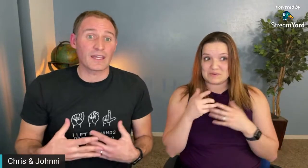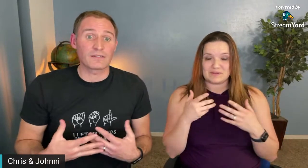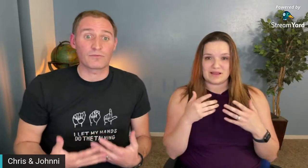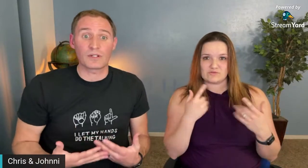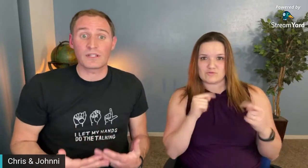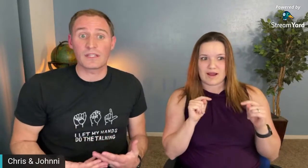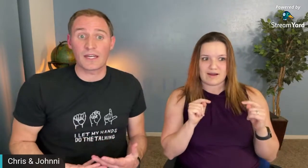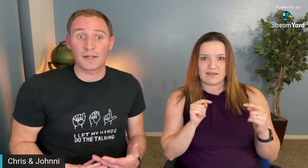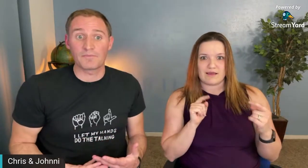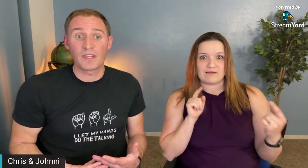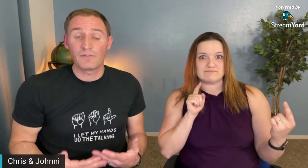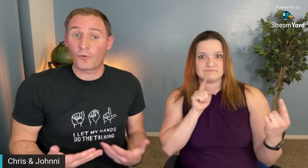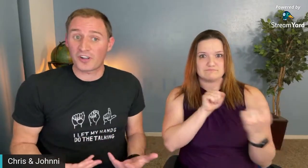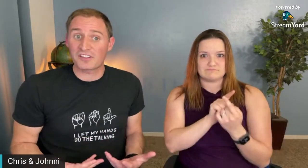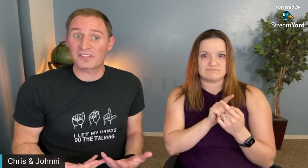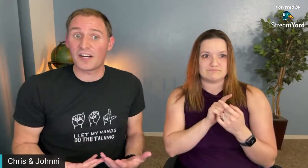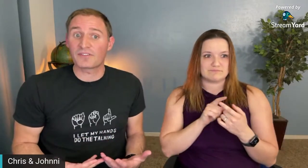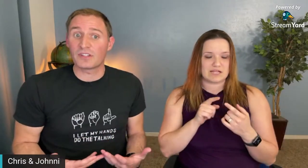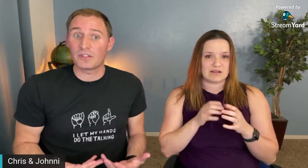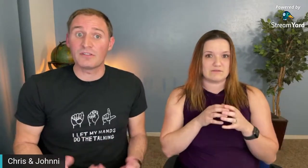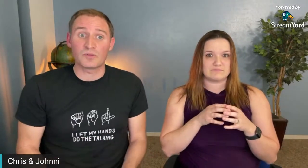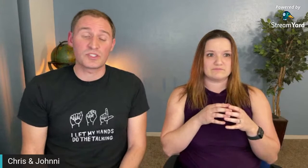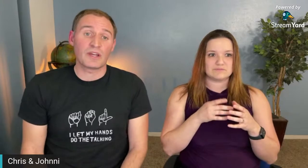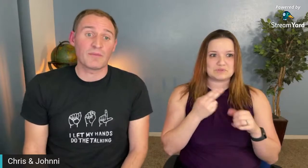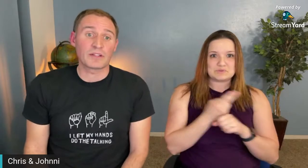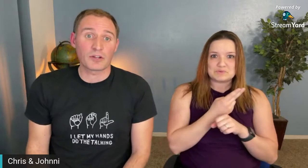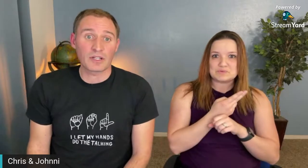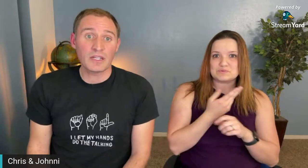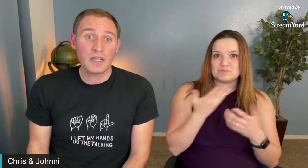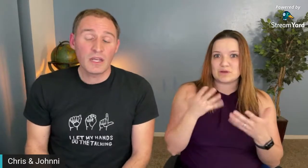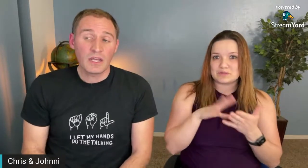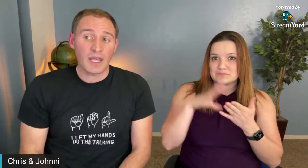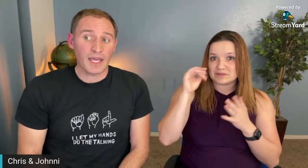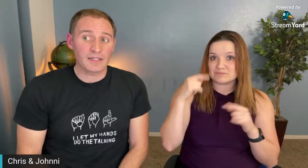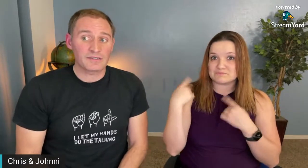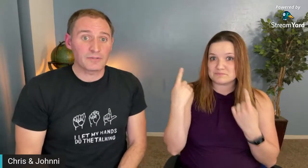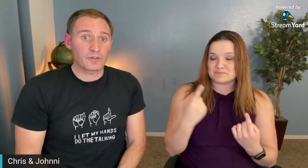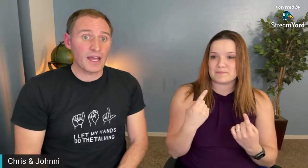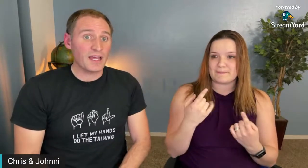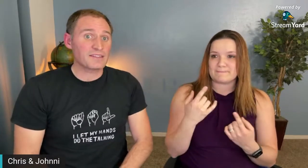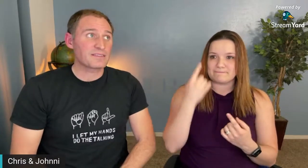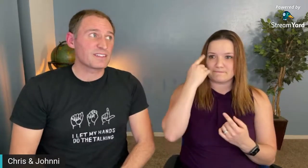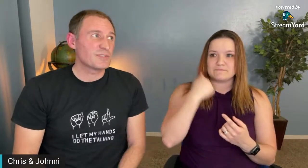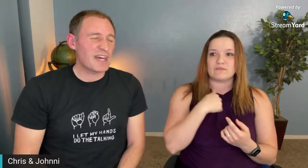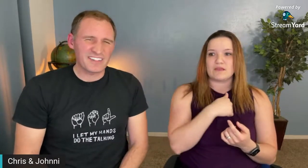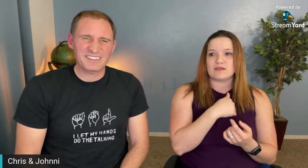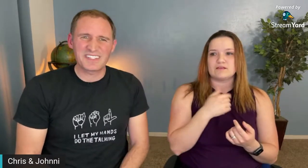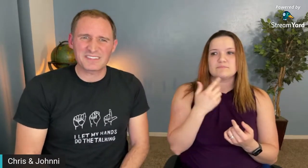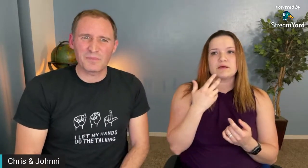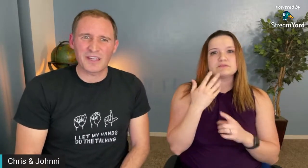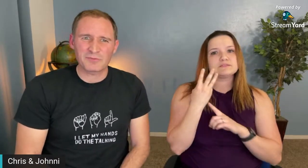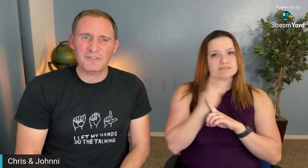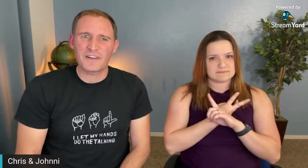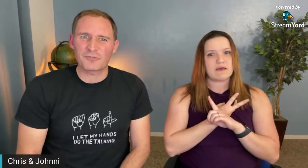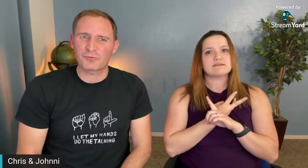and really force yourself to use what you have been learning. And so for us, about 6 months, we felt